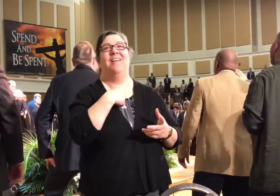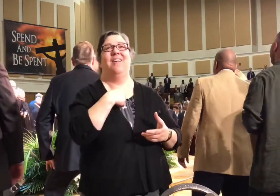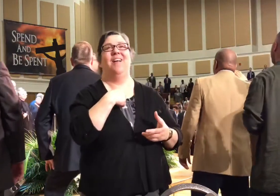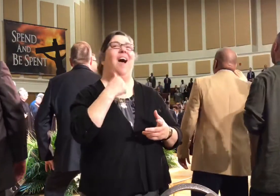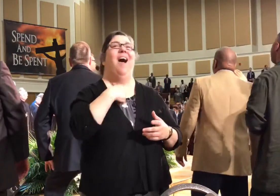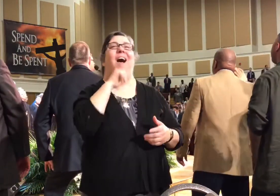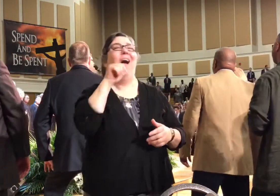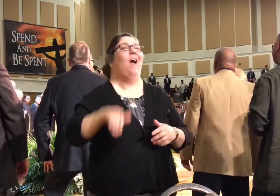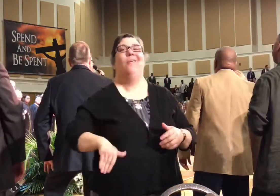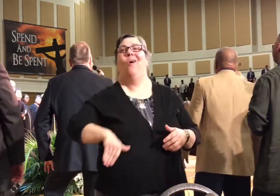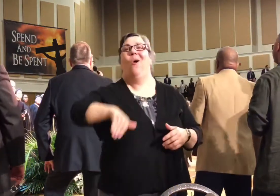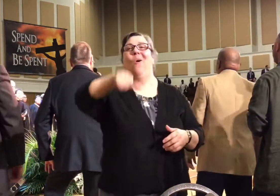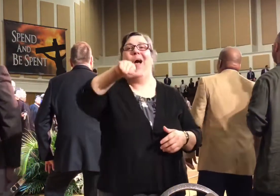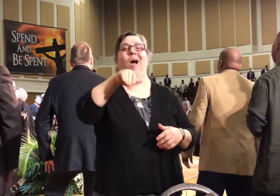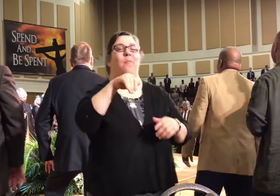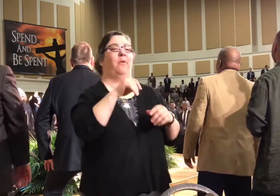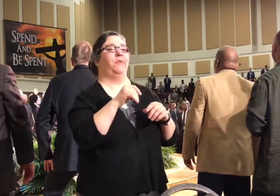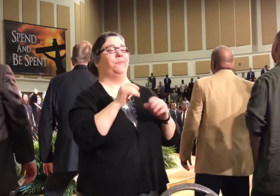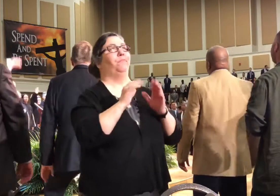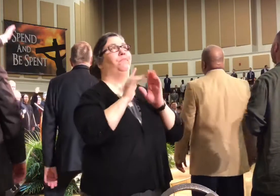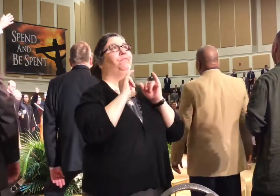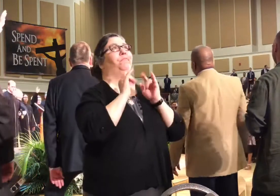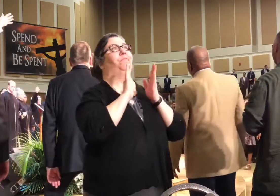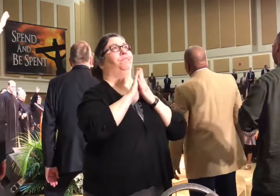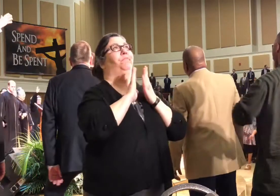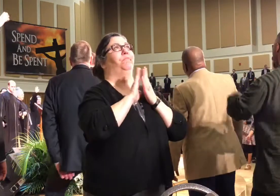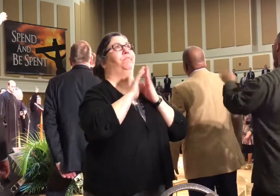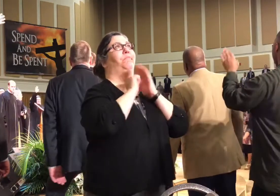I didn't grow up on tree hugger worship.